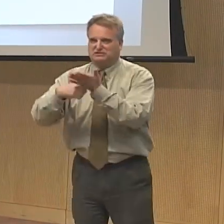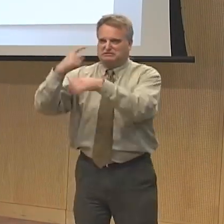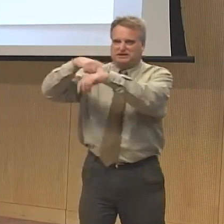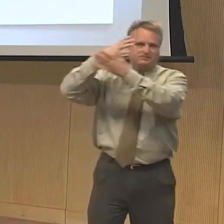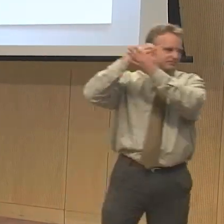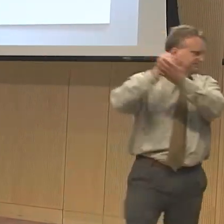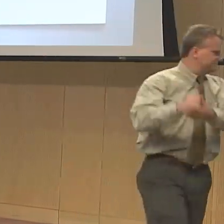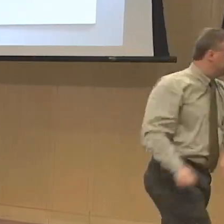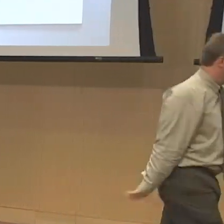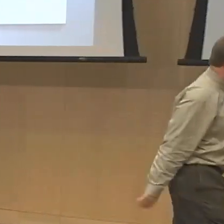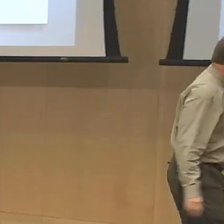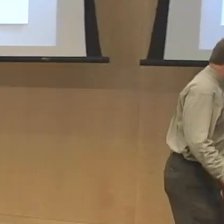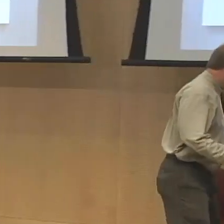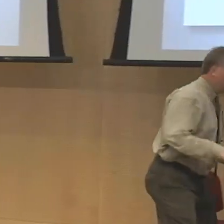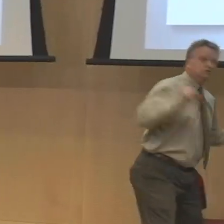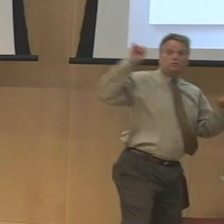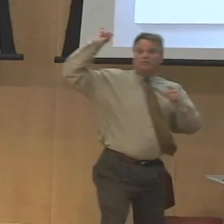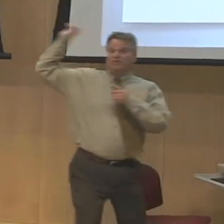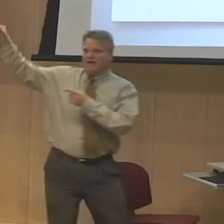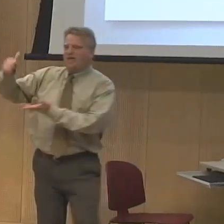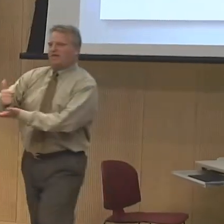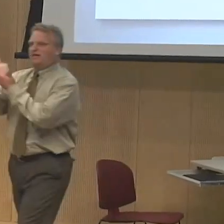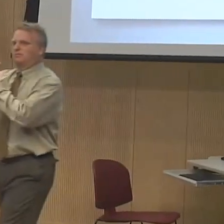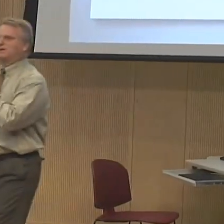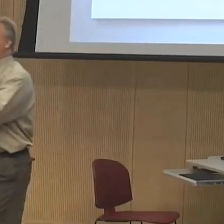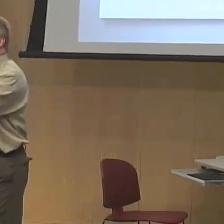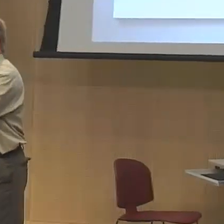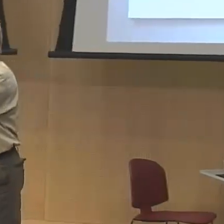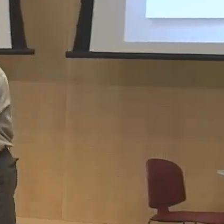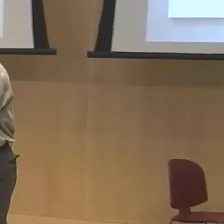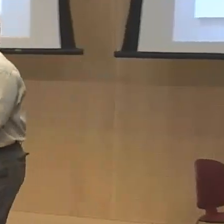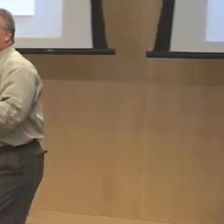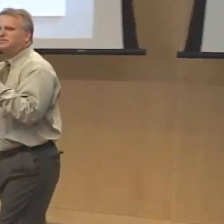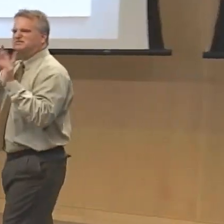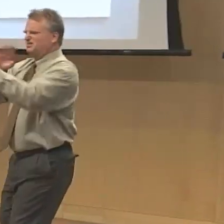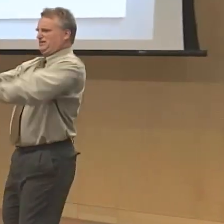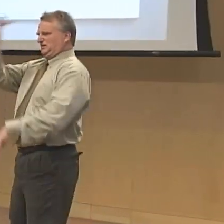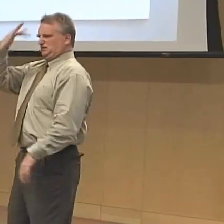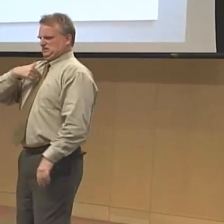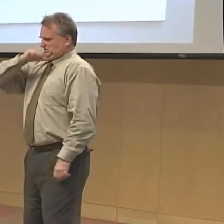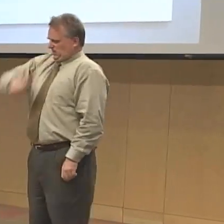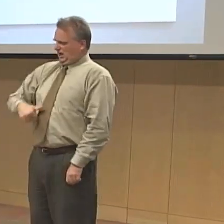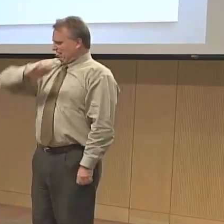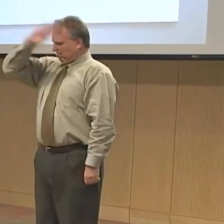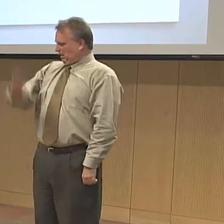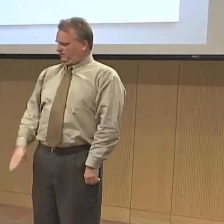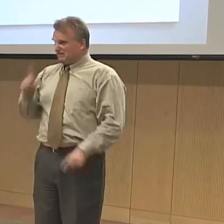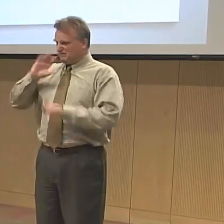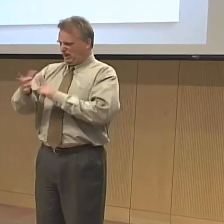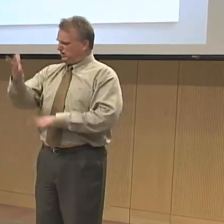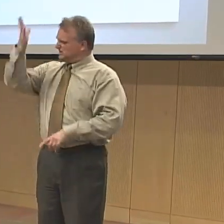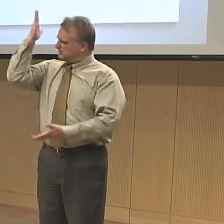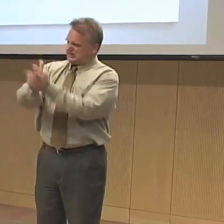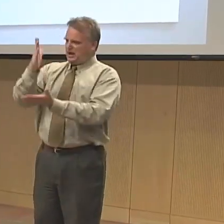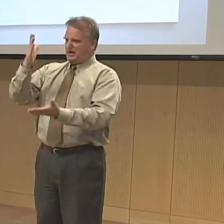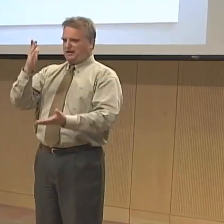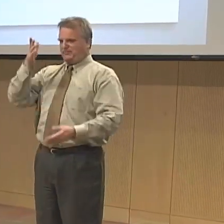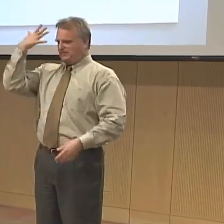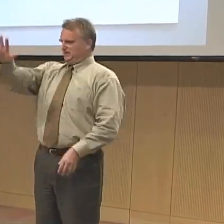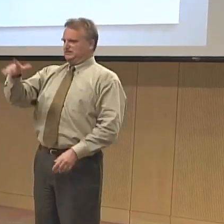Okay, I'm running short of time. But this helps answer the question of who's a member of the culture. People will deny it over and